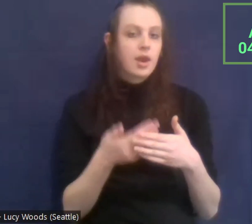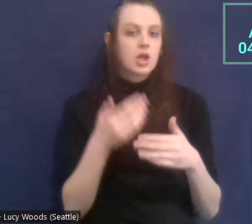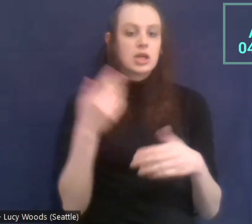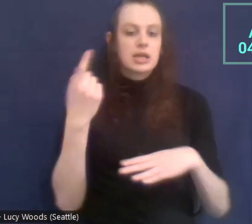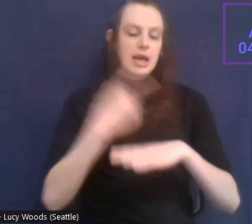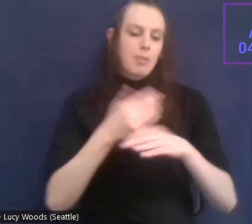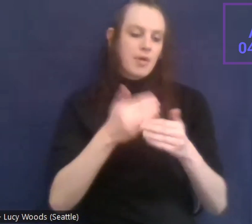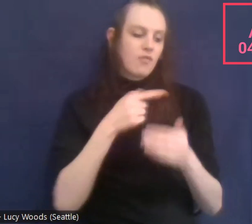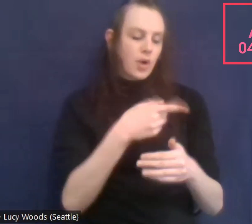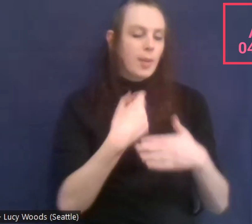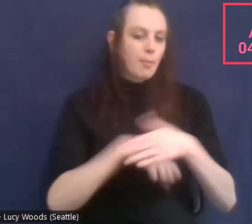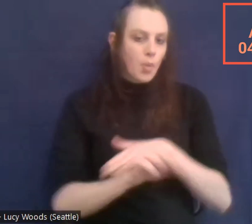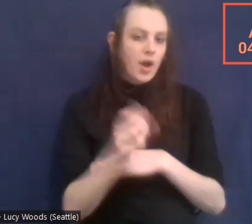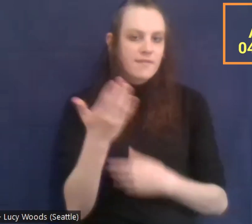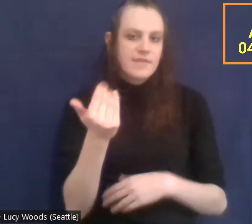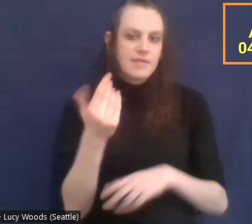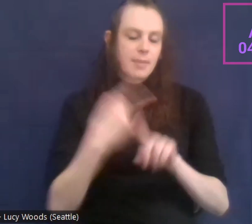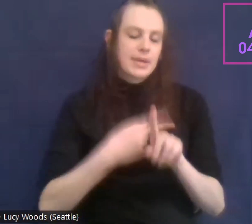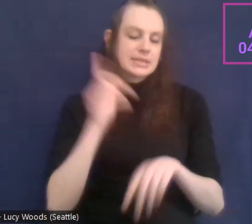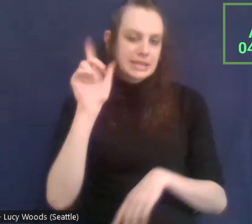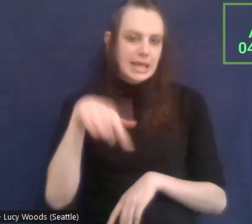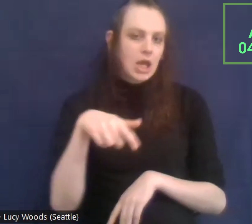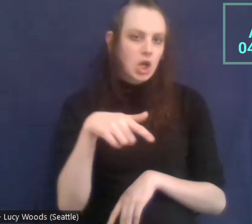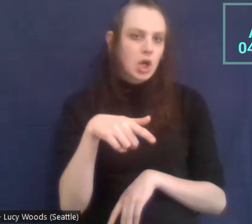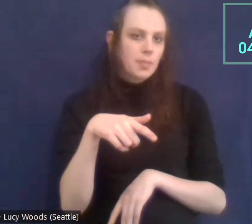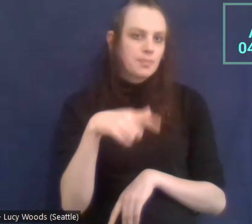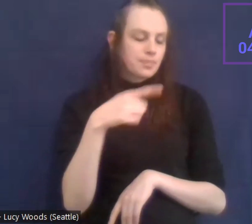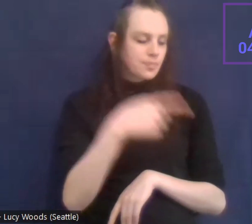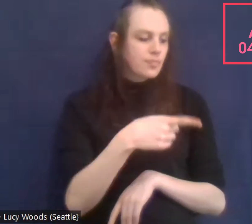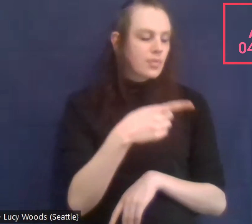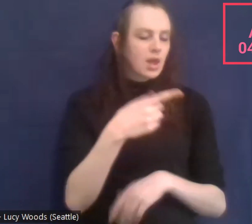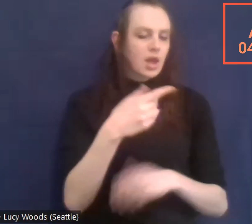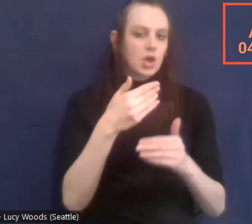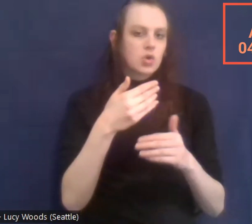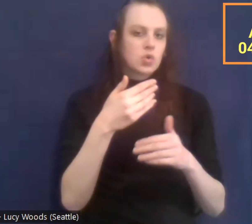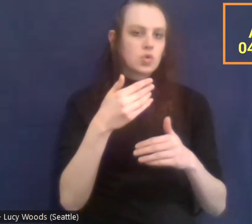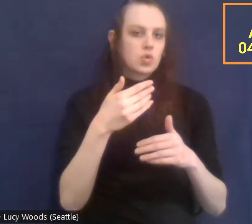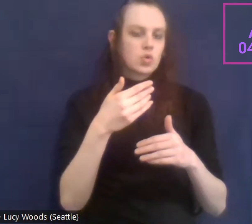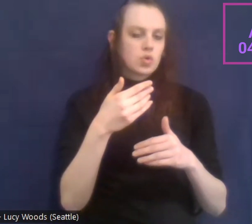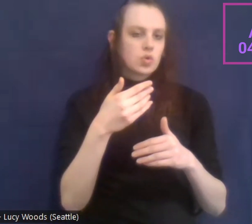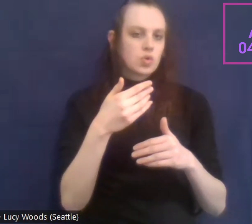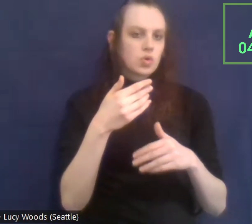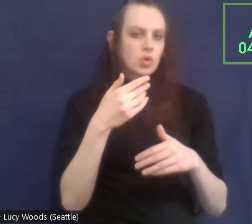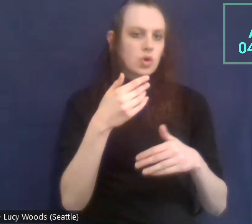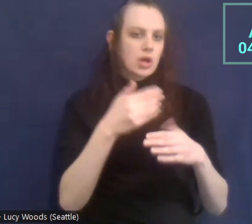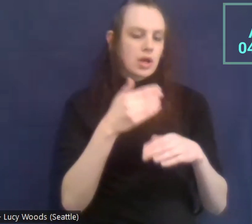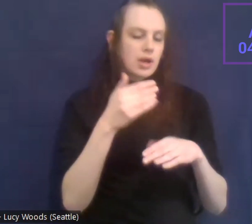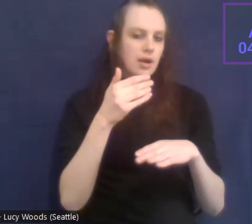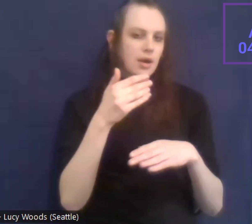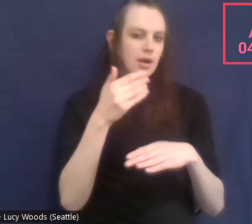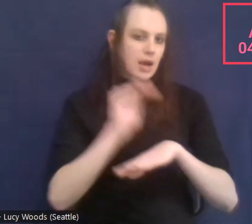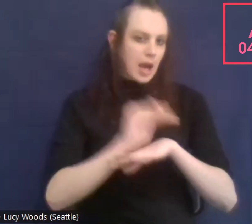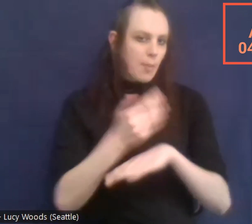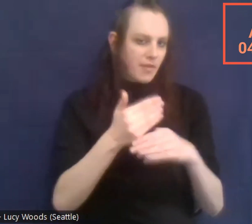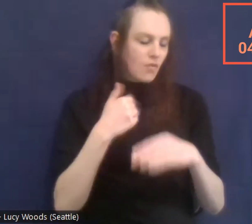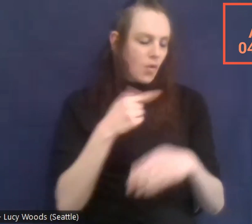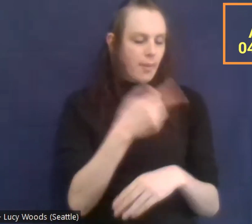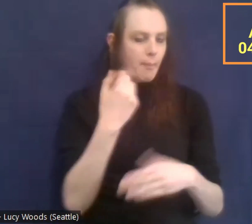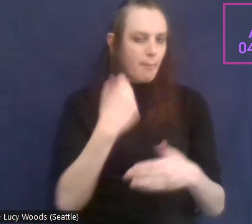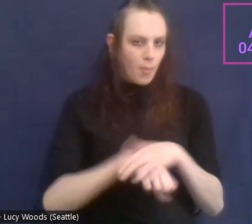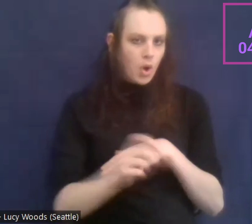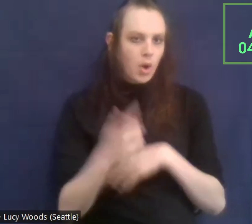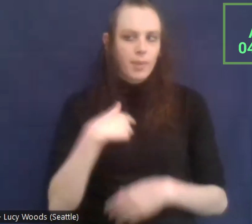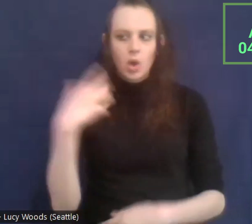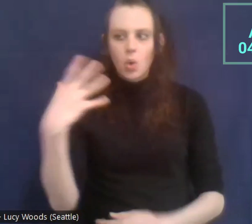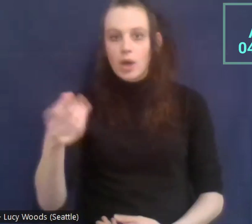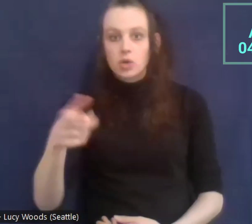months later. We have, oops, right? Um, and I'm, I